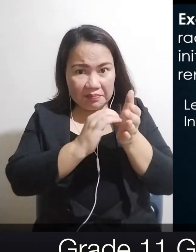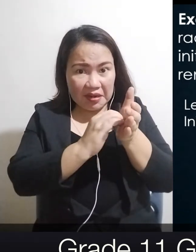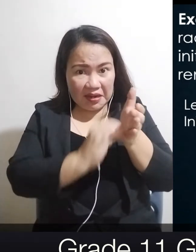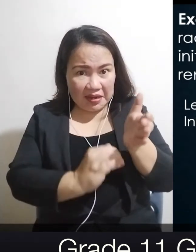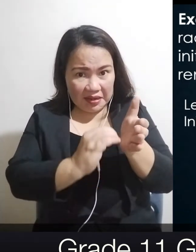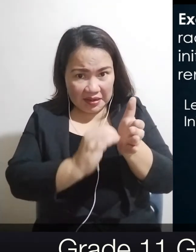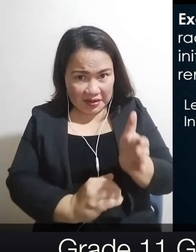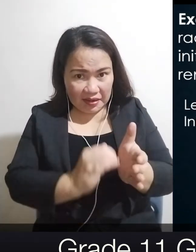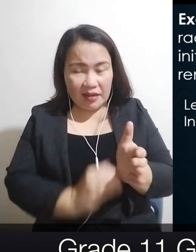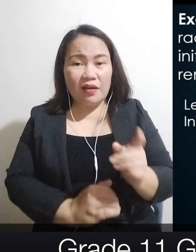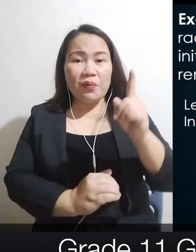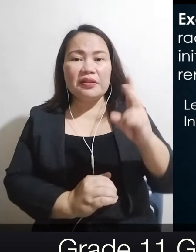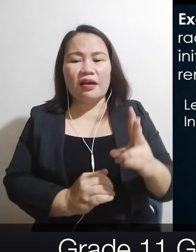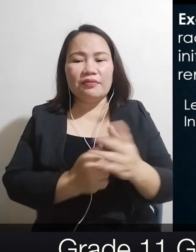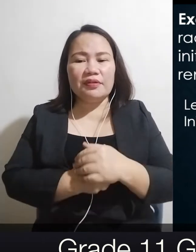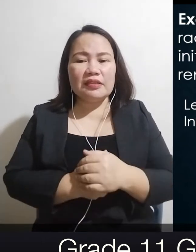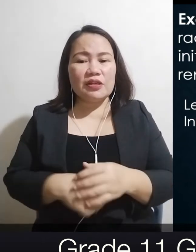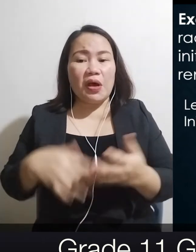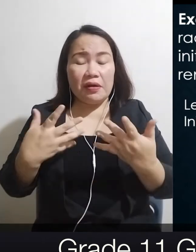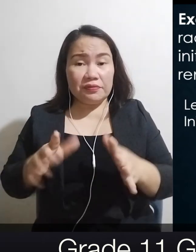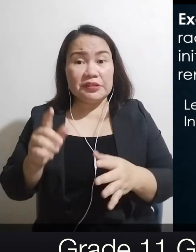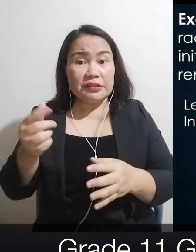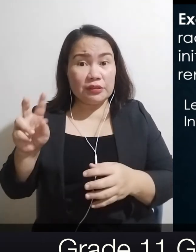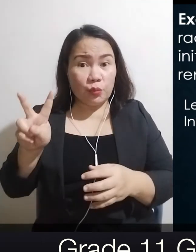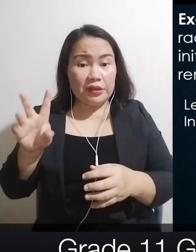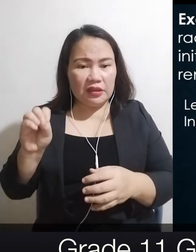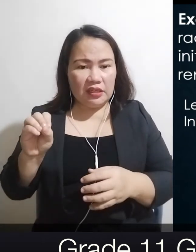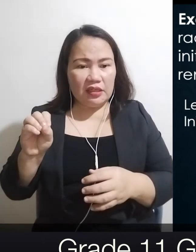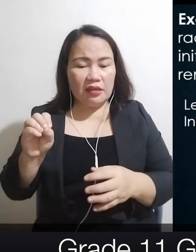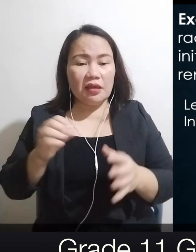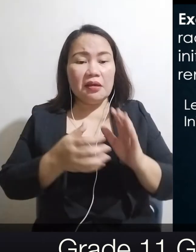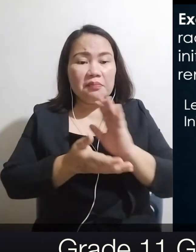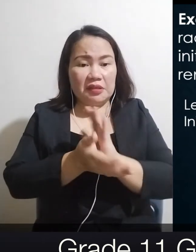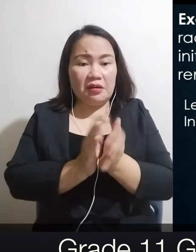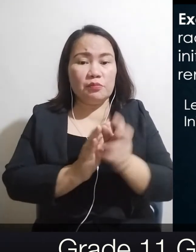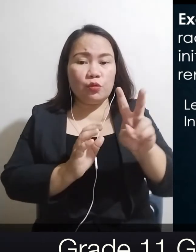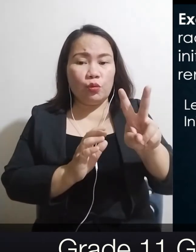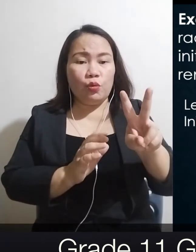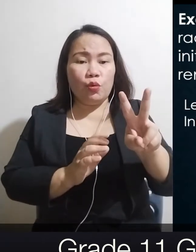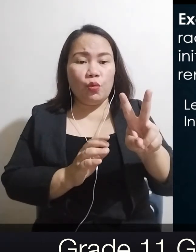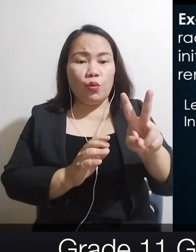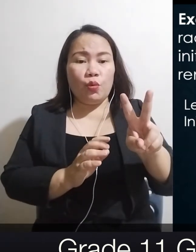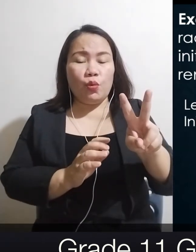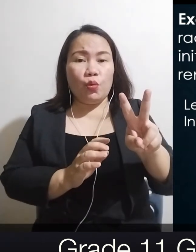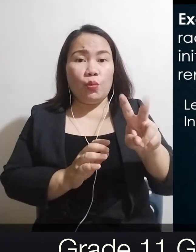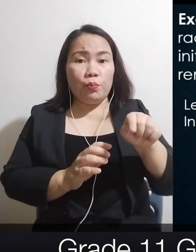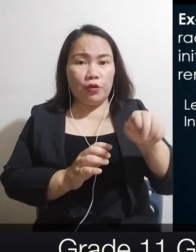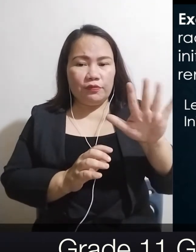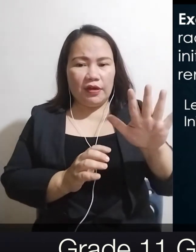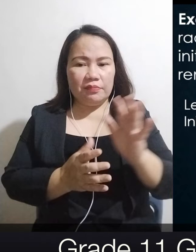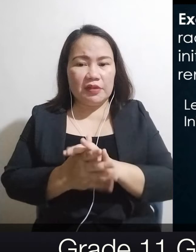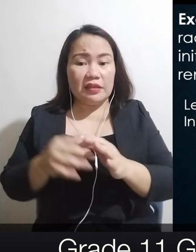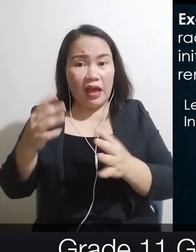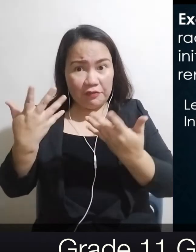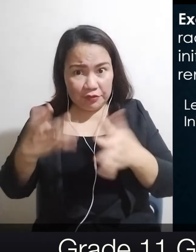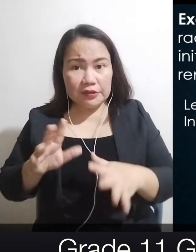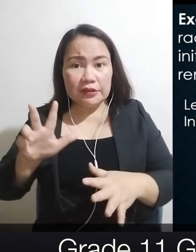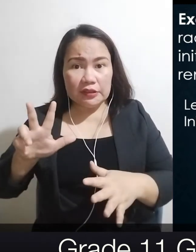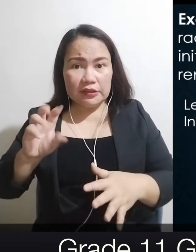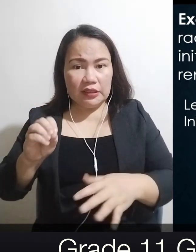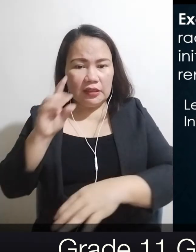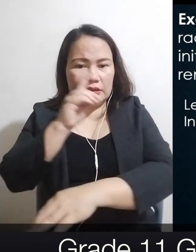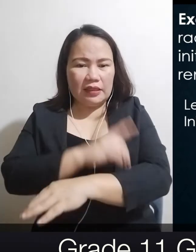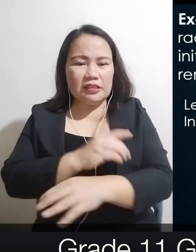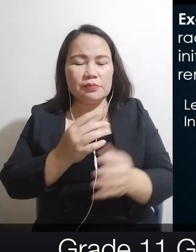grams siya, so mahati naman siya, so that will become 2.5 grams. And after 30 days, so mahati ulit, and that will